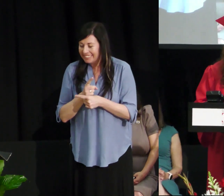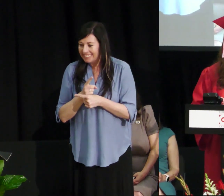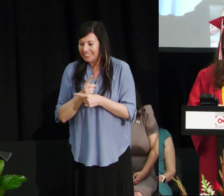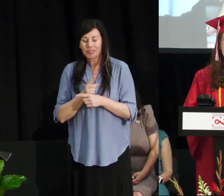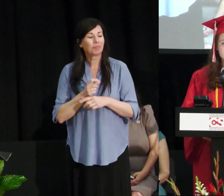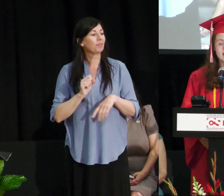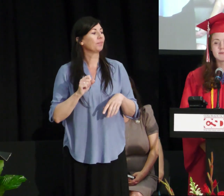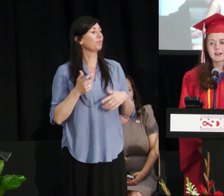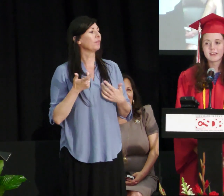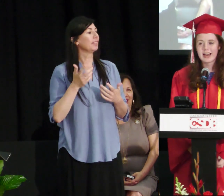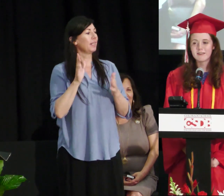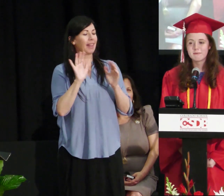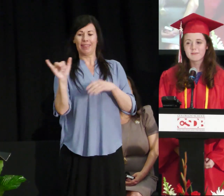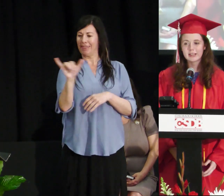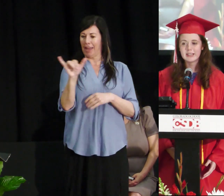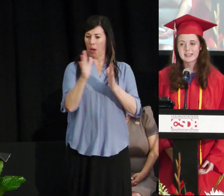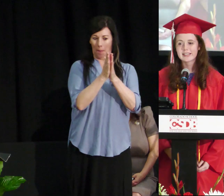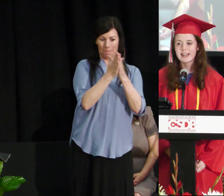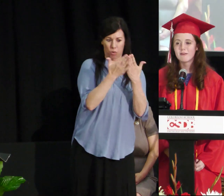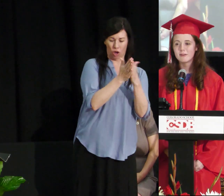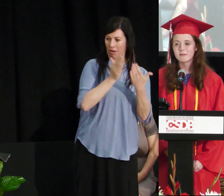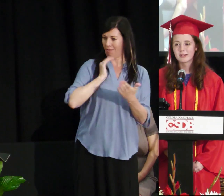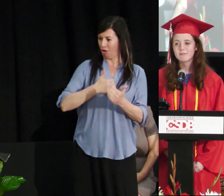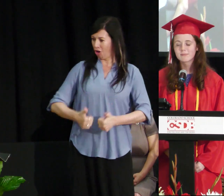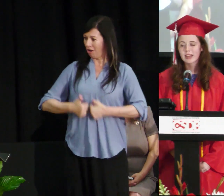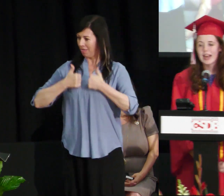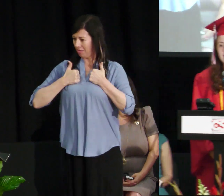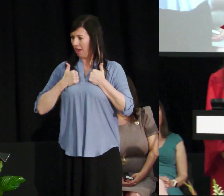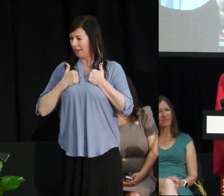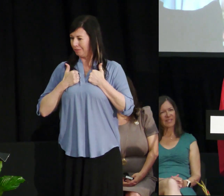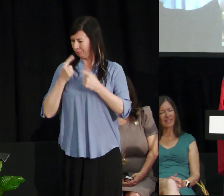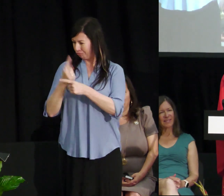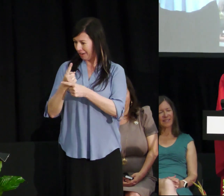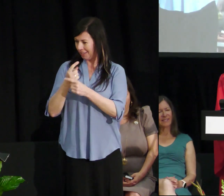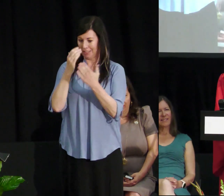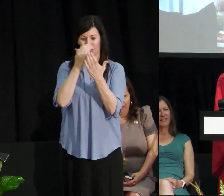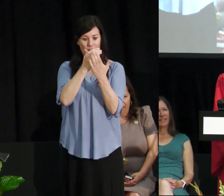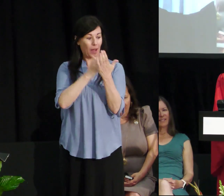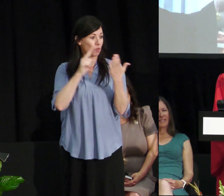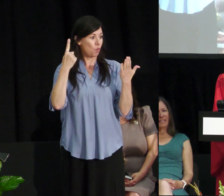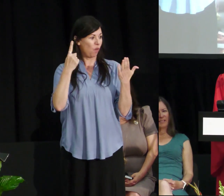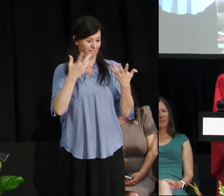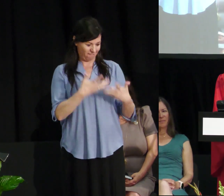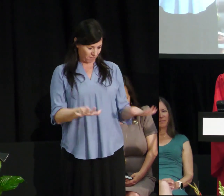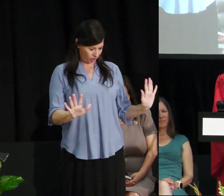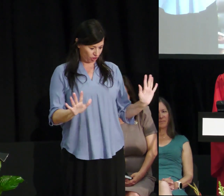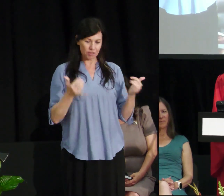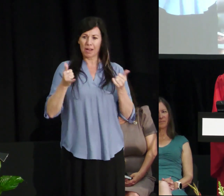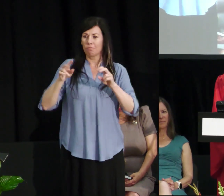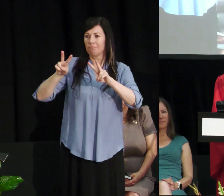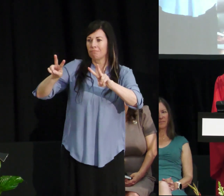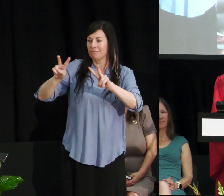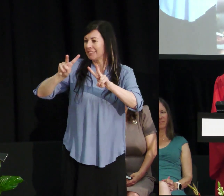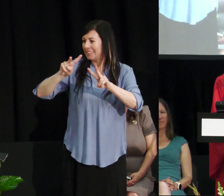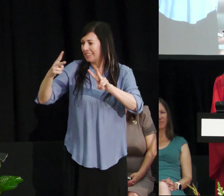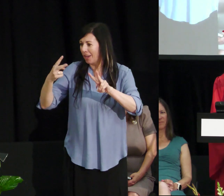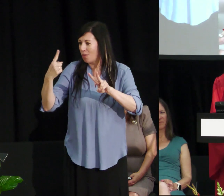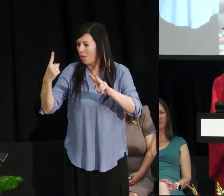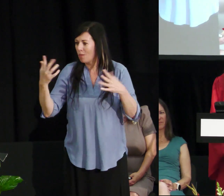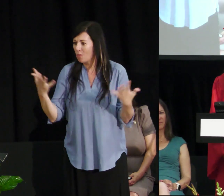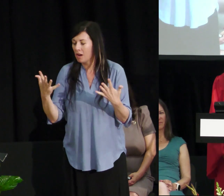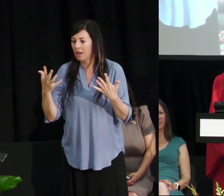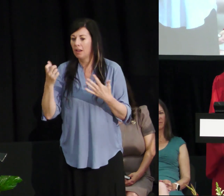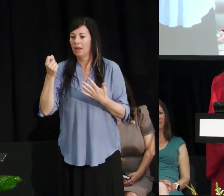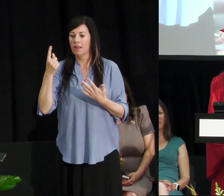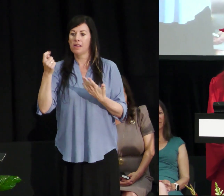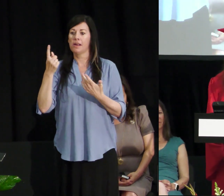The first chapter of our live is now over, and we're waiting for our next one. But now the pen